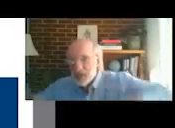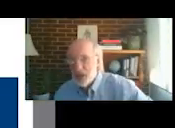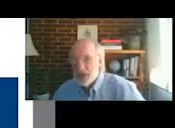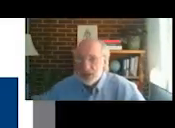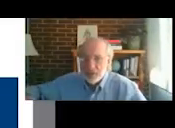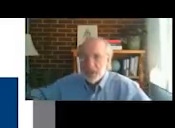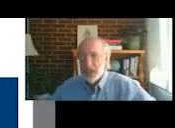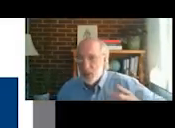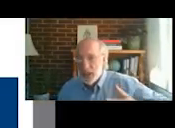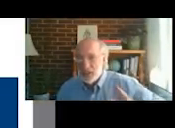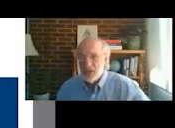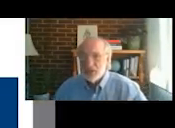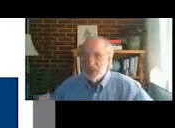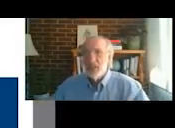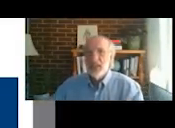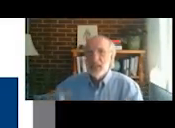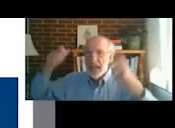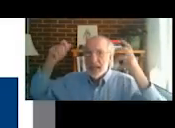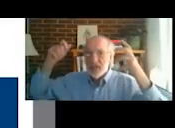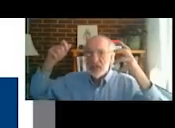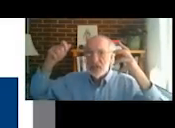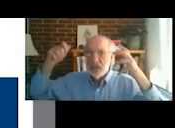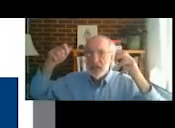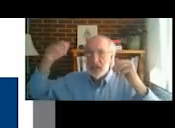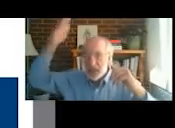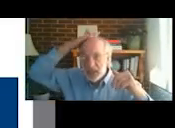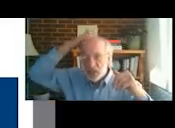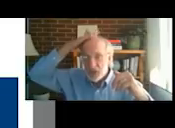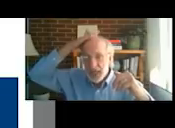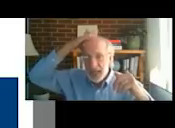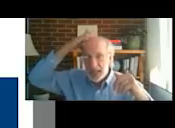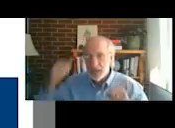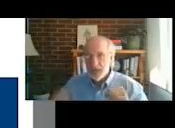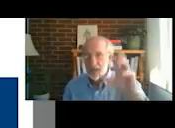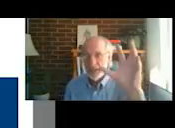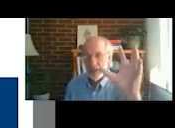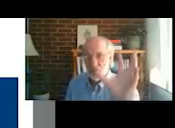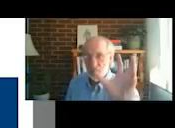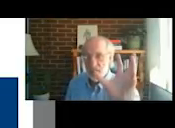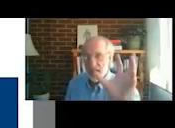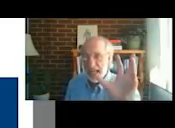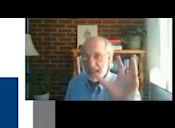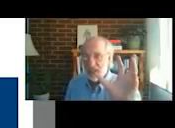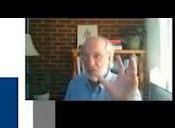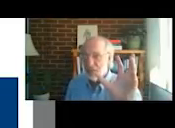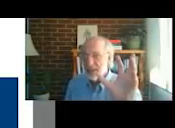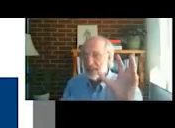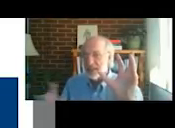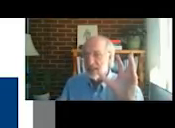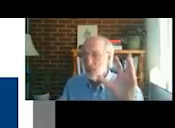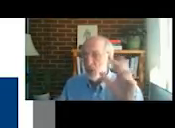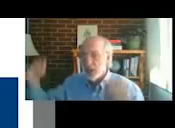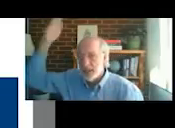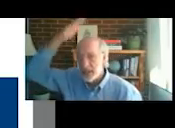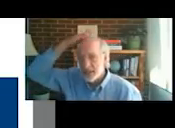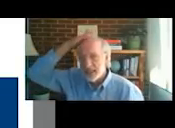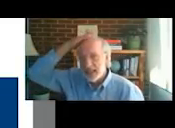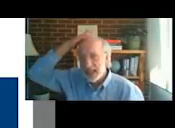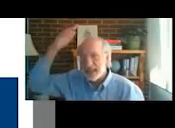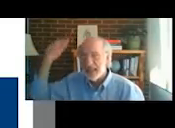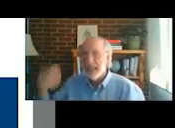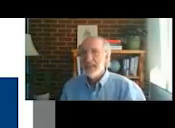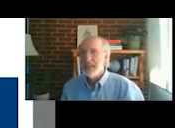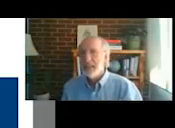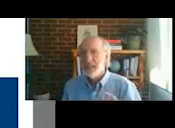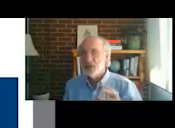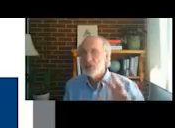by putting the hat on the child in a funny way or something, and you teach them hat. In the condition where the hat's present and they want it, they say